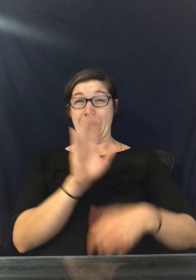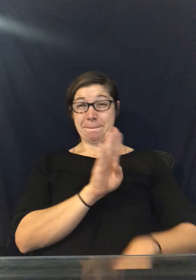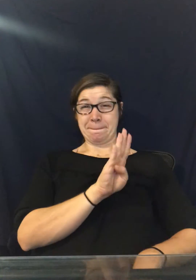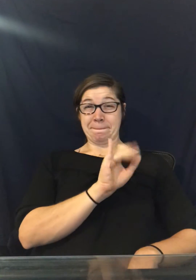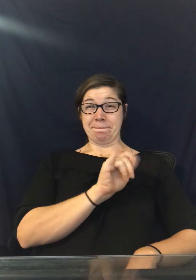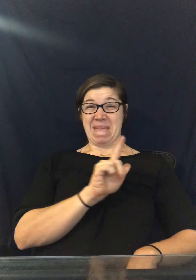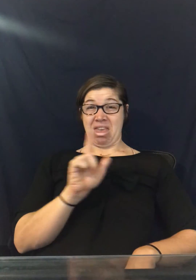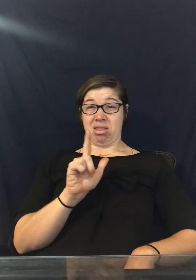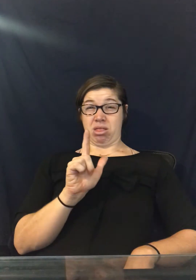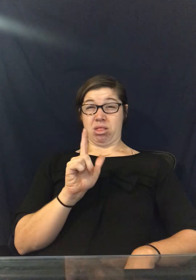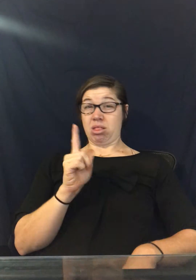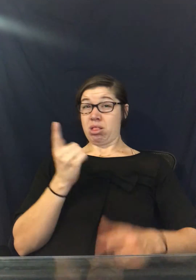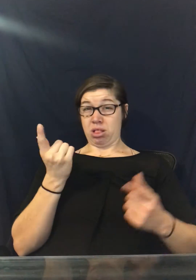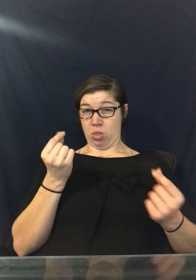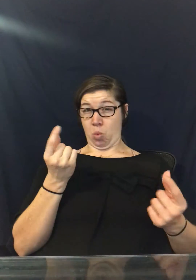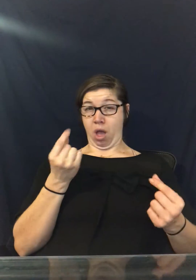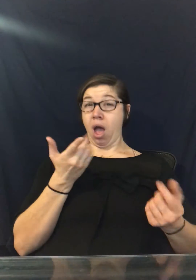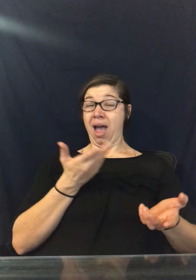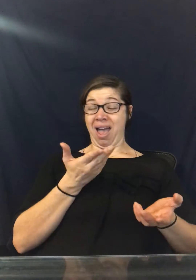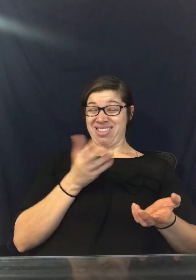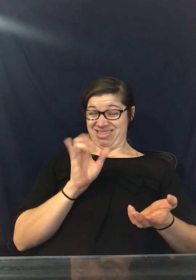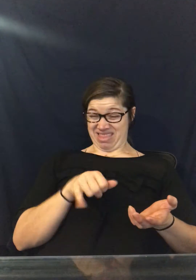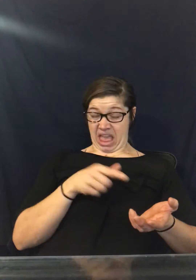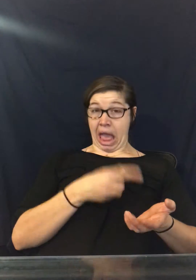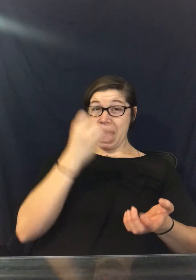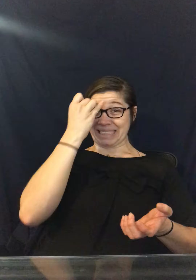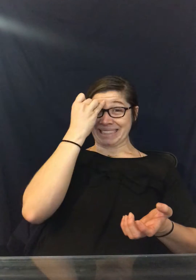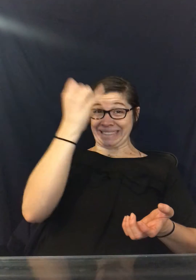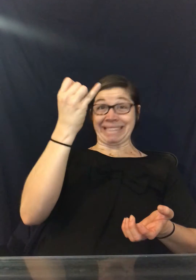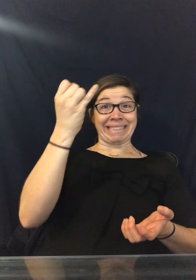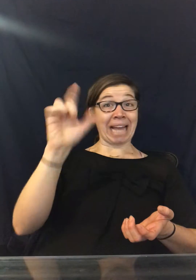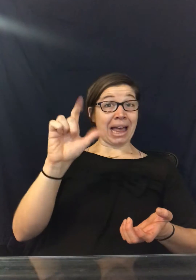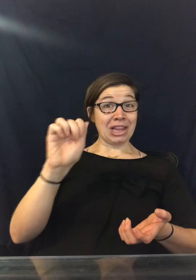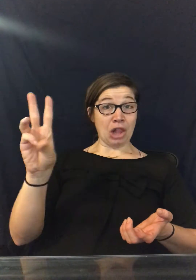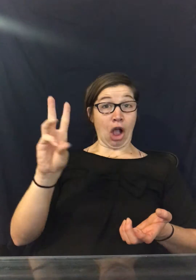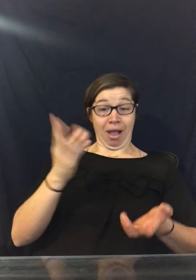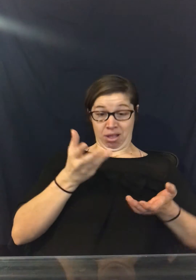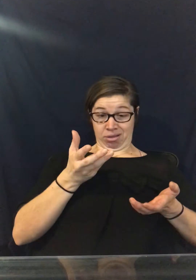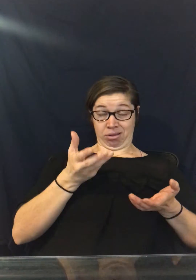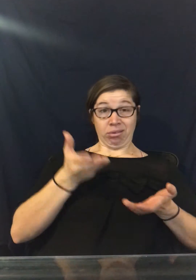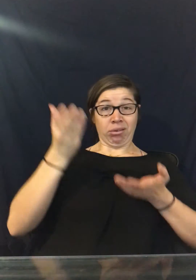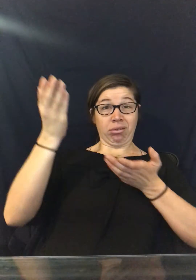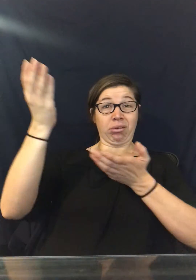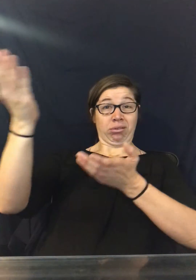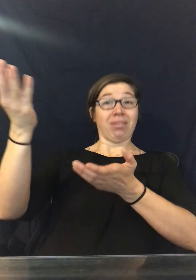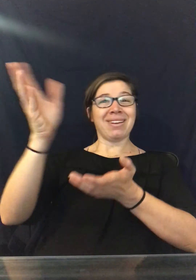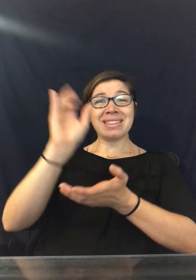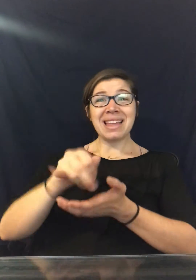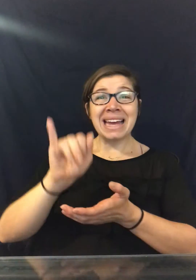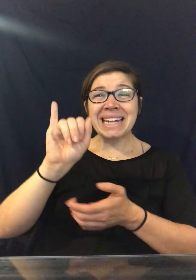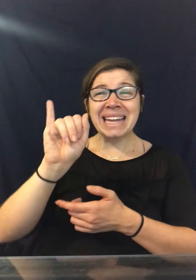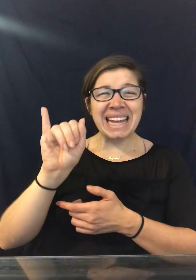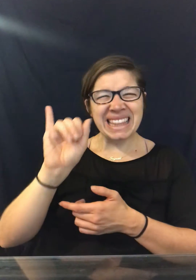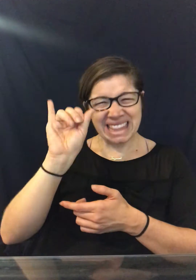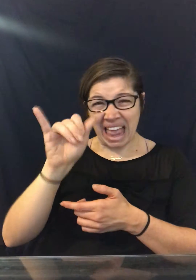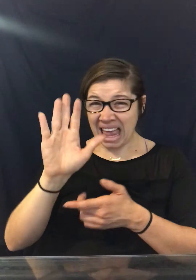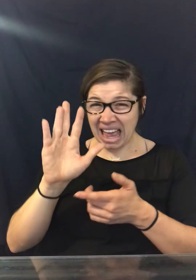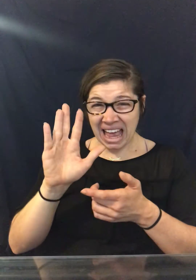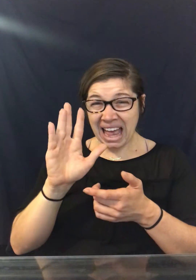a law. It doesn't become a law until later in the process. So the introduction is just the people who have